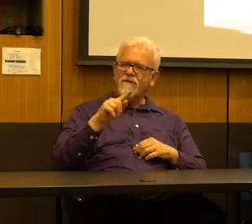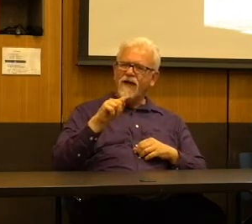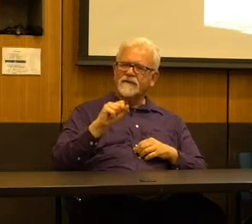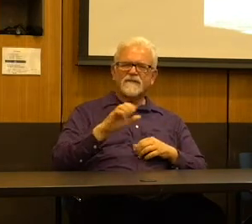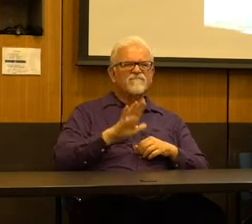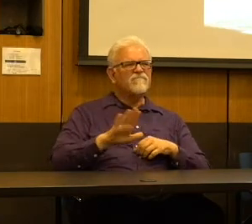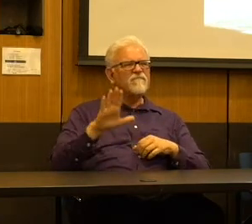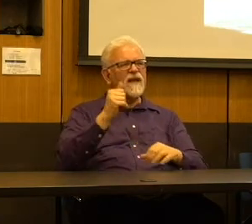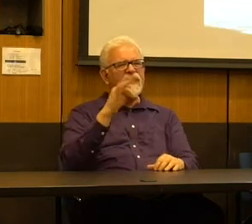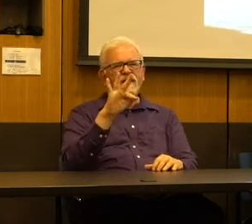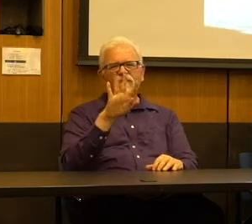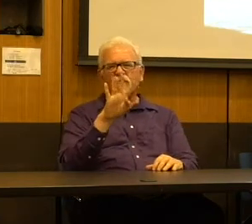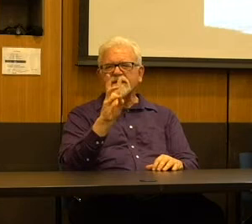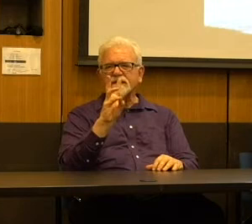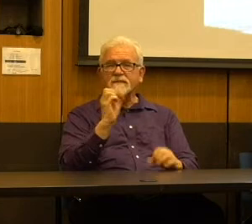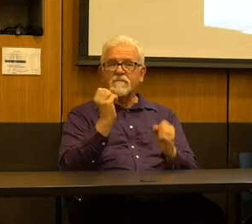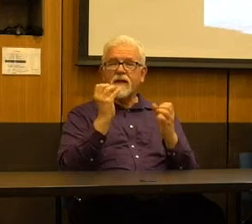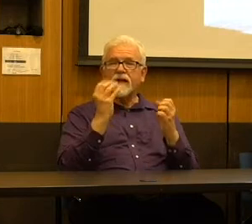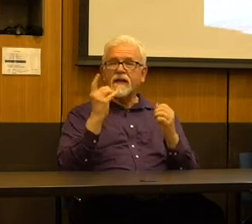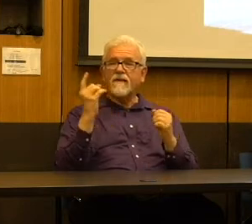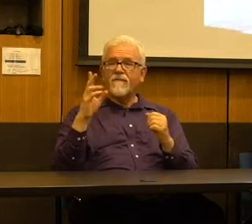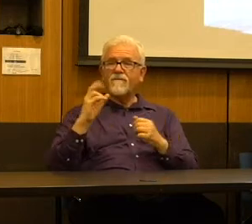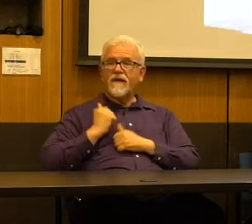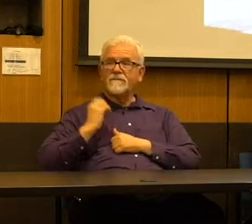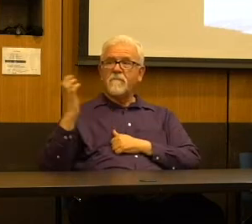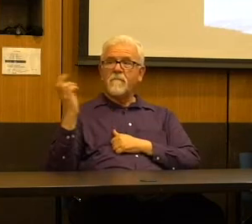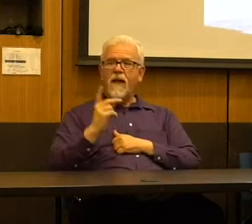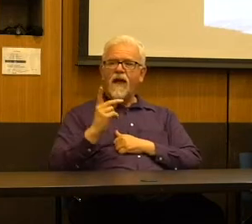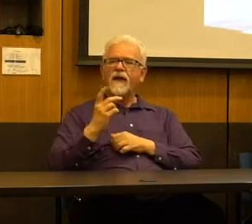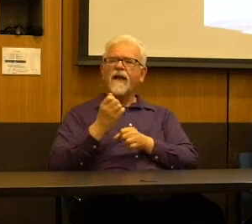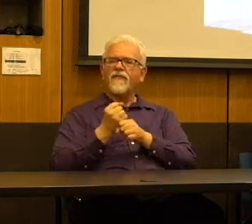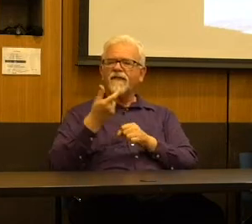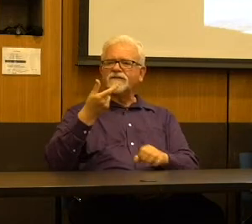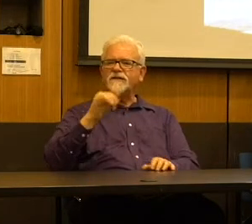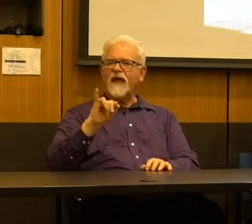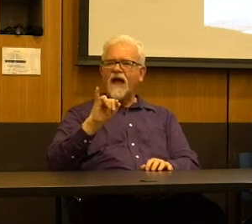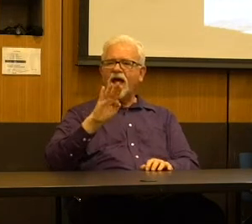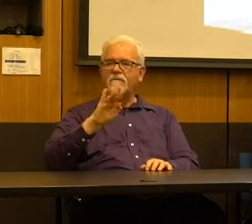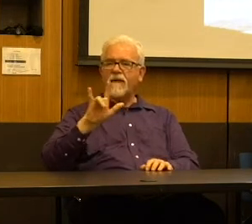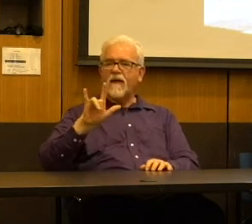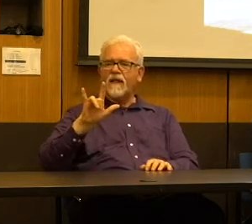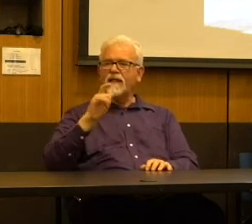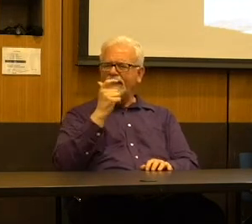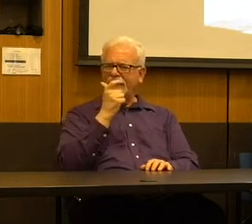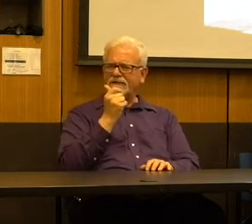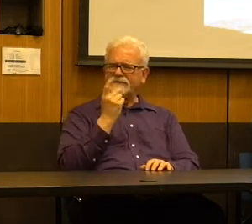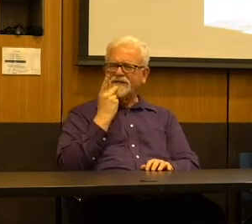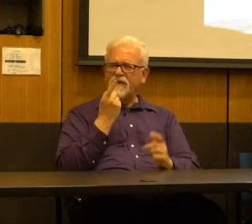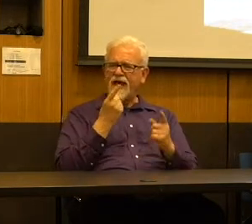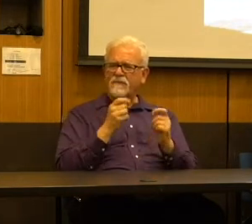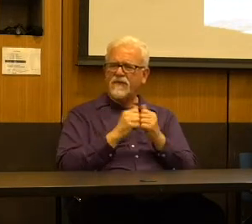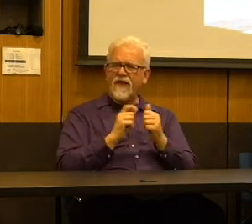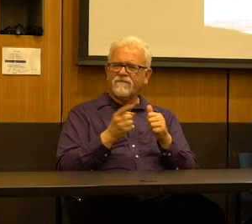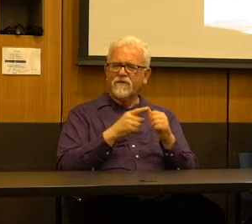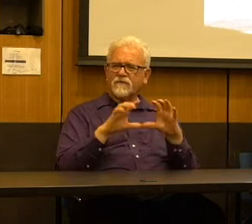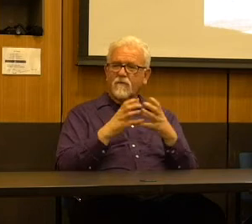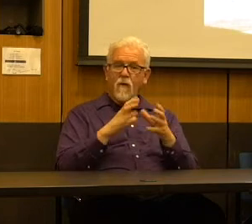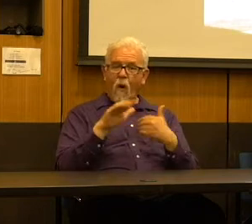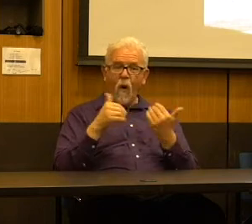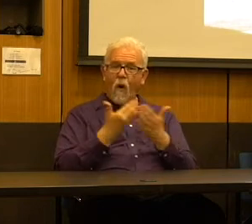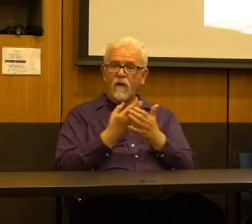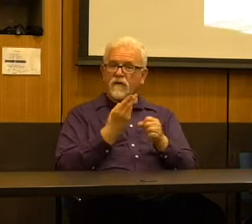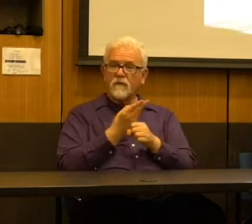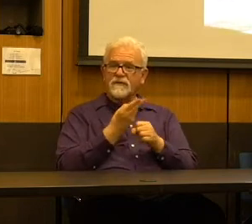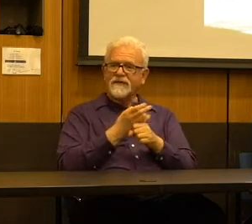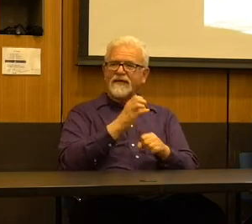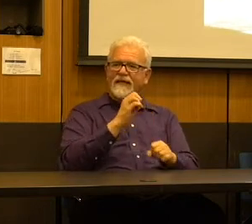around 1946. Many of them were coming back on the GI Bill. And it's interesting to see what happened to that first group. They were all using those Everest